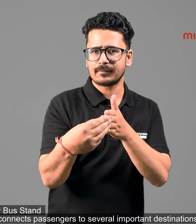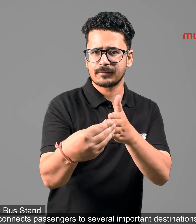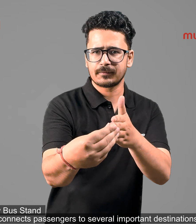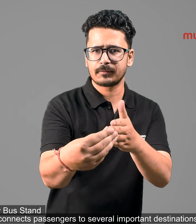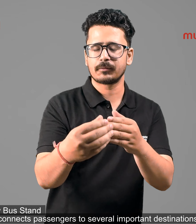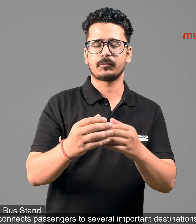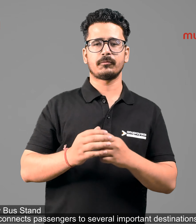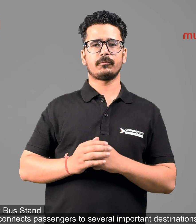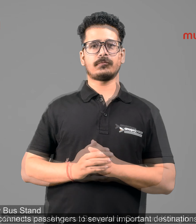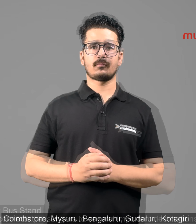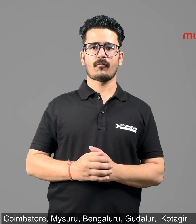including